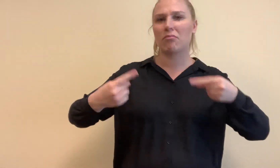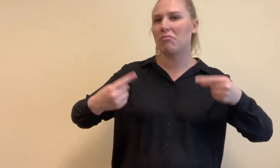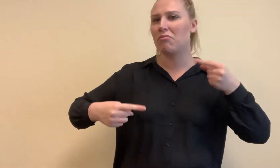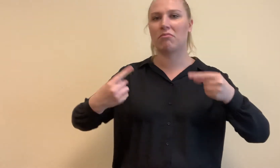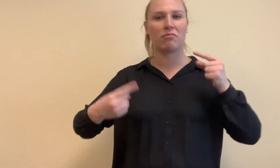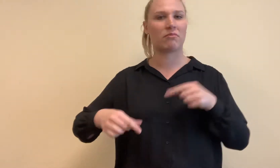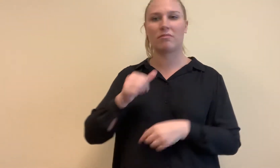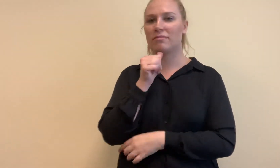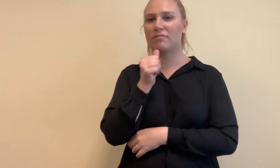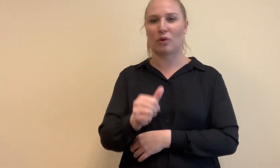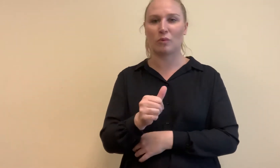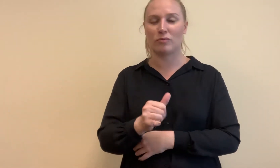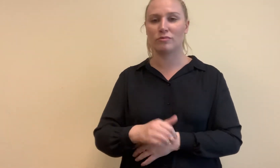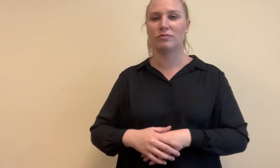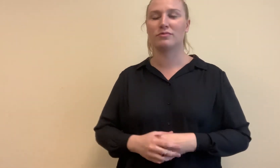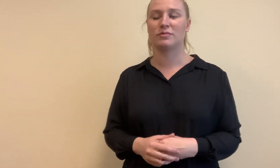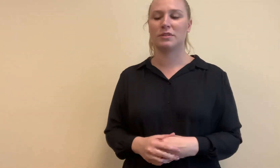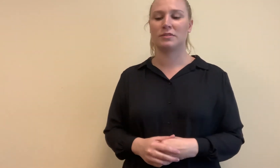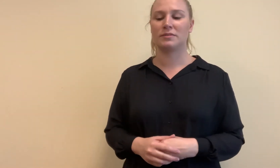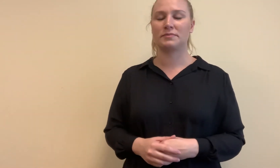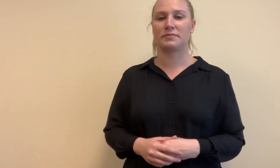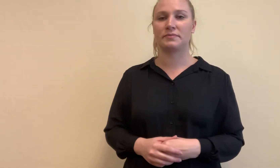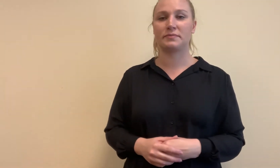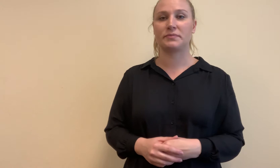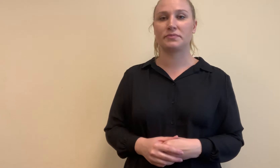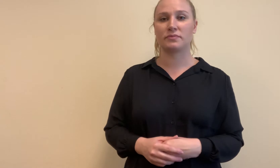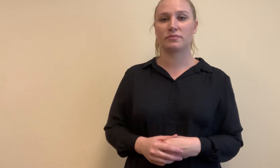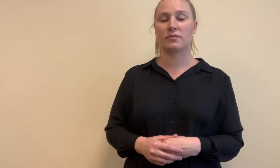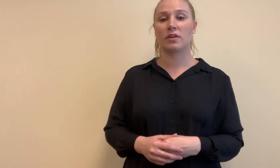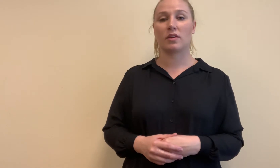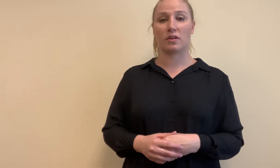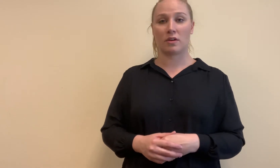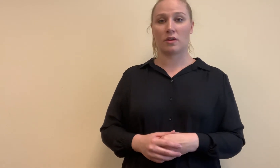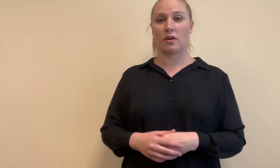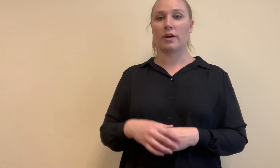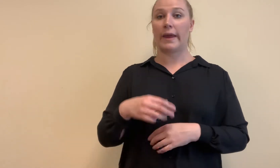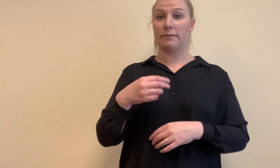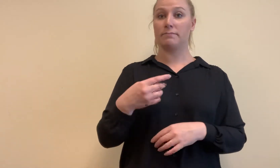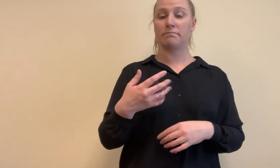other, don't yell at each other like in other parts around the state, but they actually have two of the best